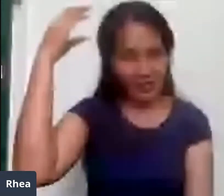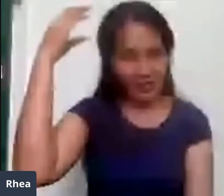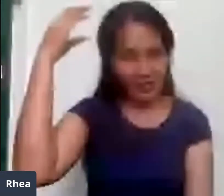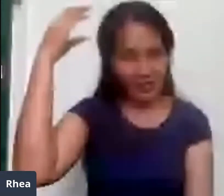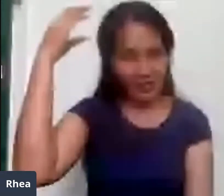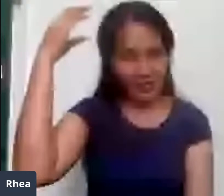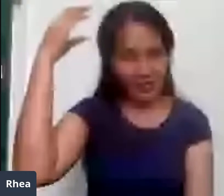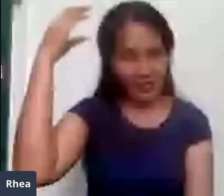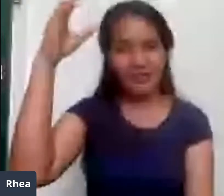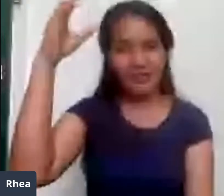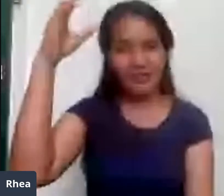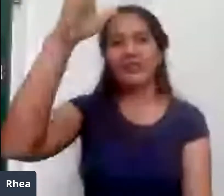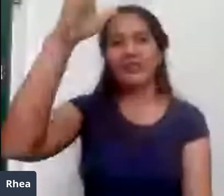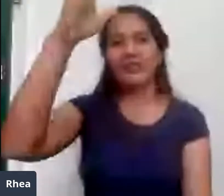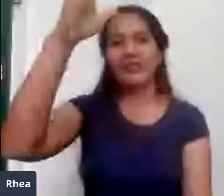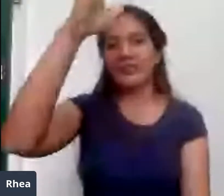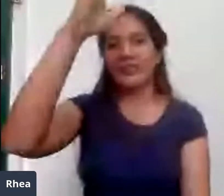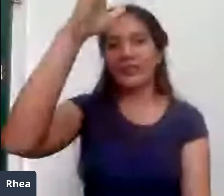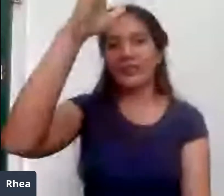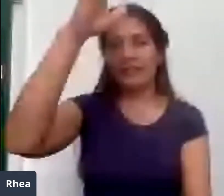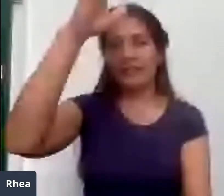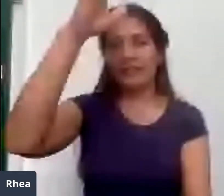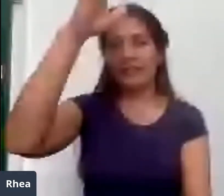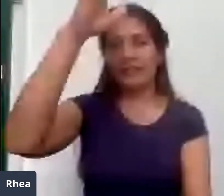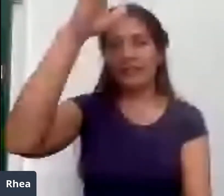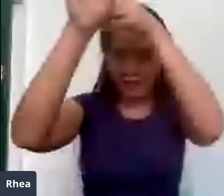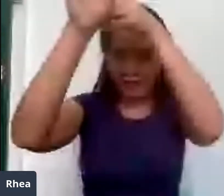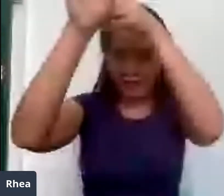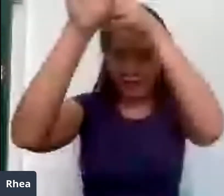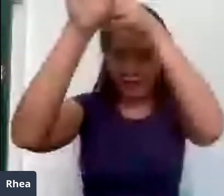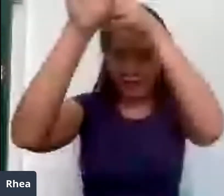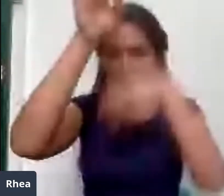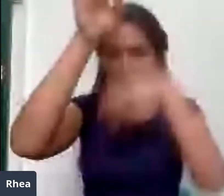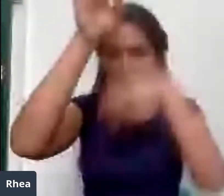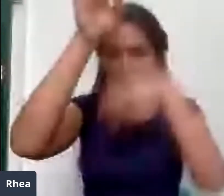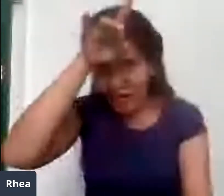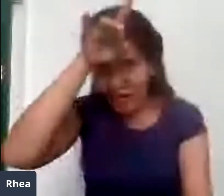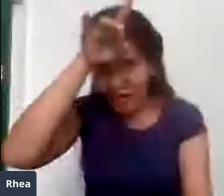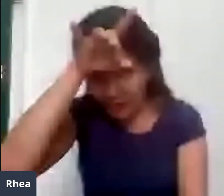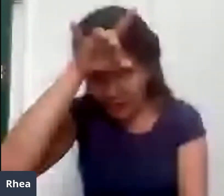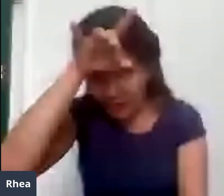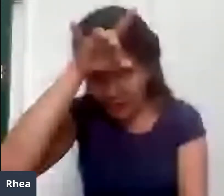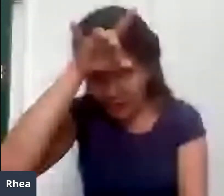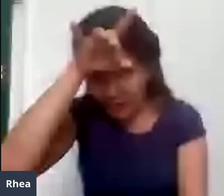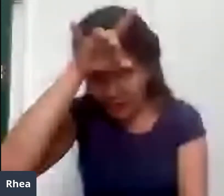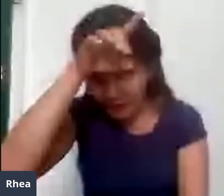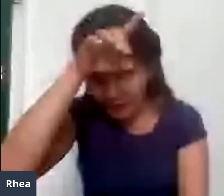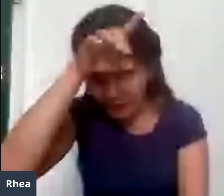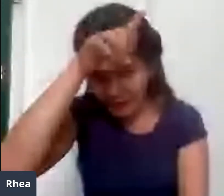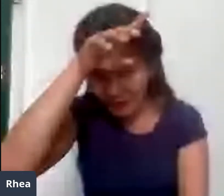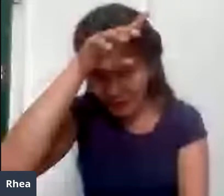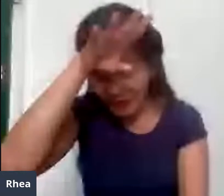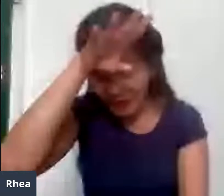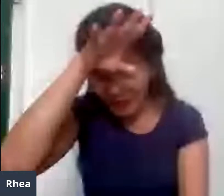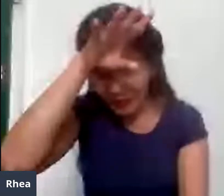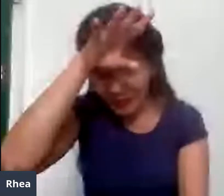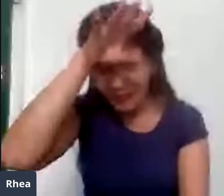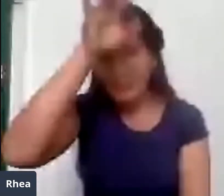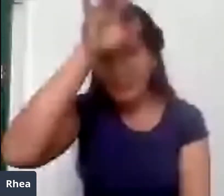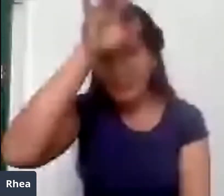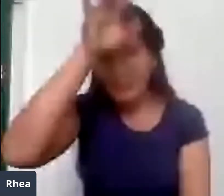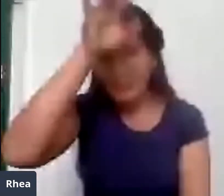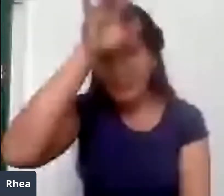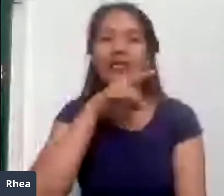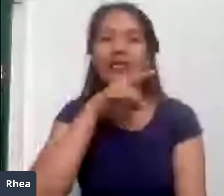pinsang lalaki. This is the grandfather. Tik-pitik.